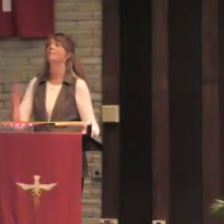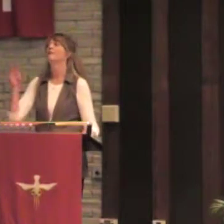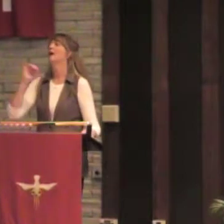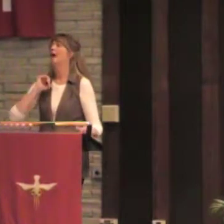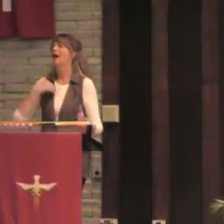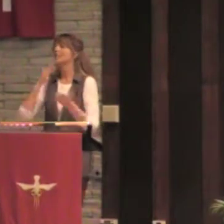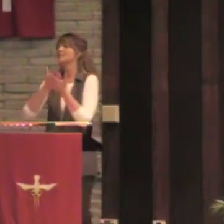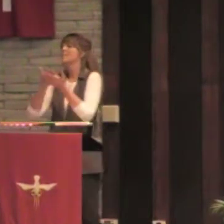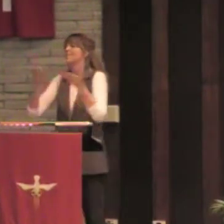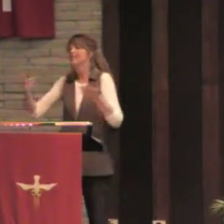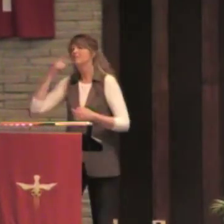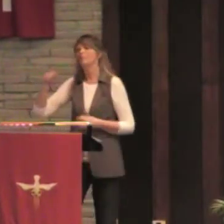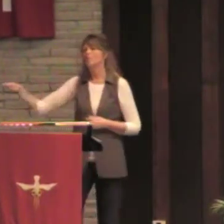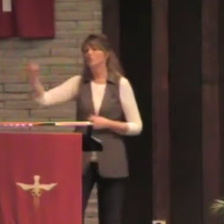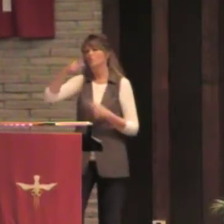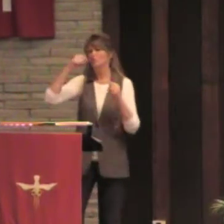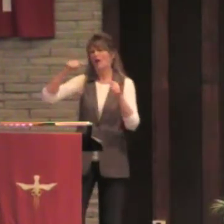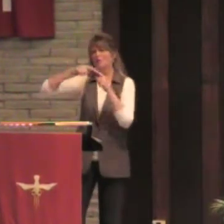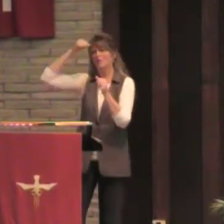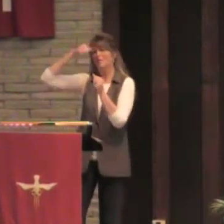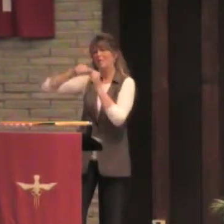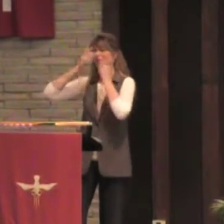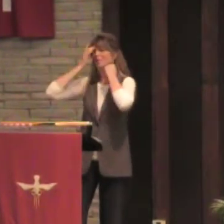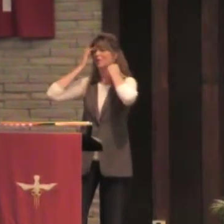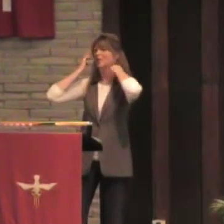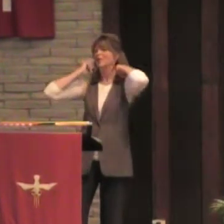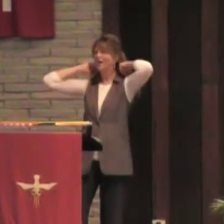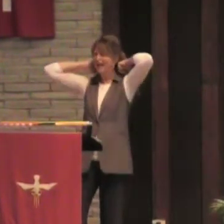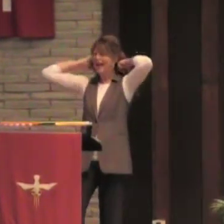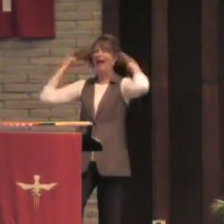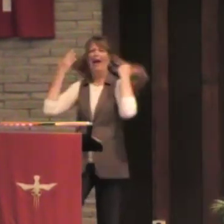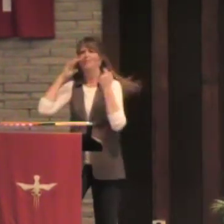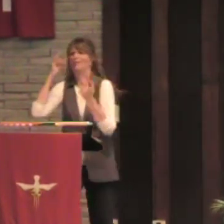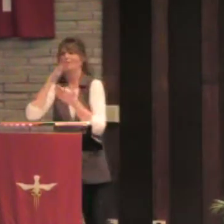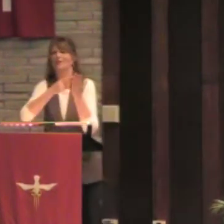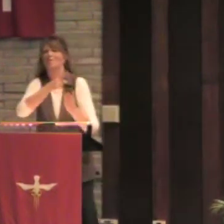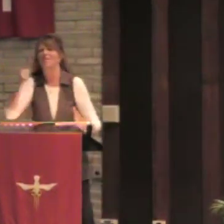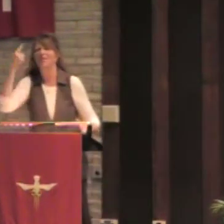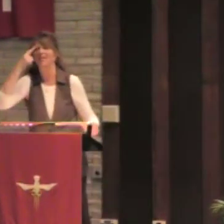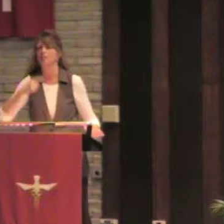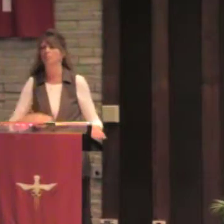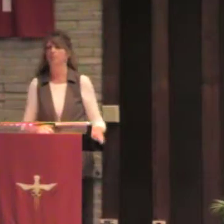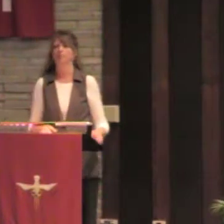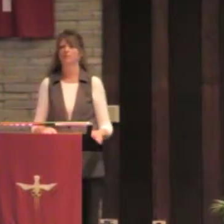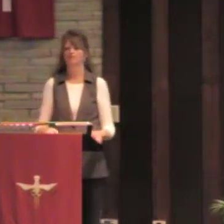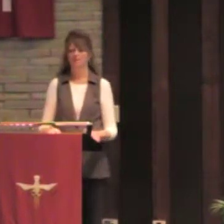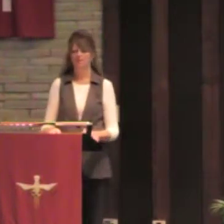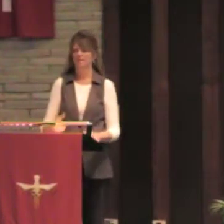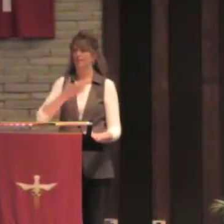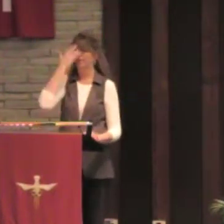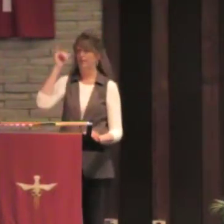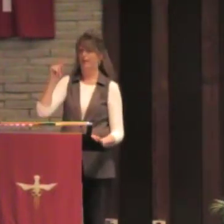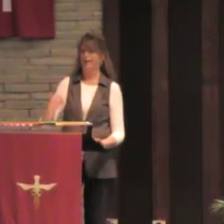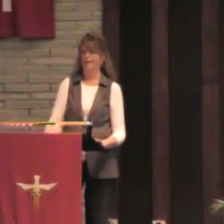what. Now, I've got some things for you to try and remember. Maybe you think, oh, this